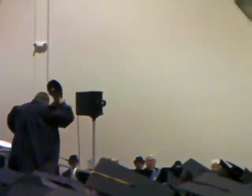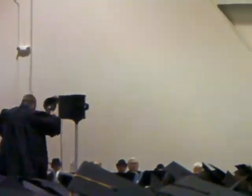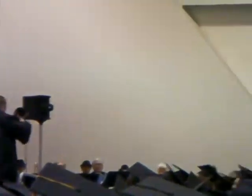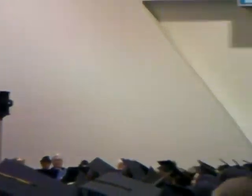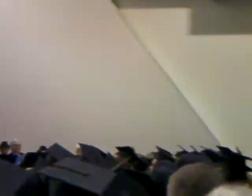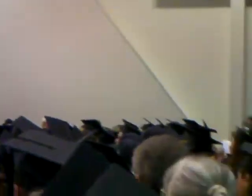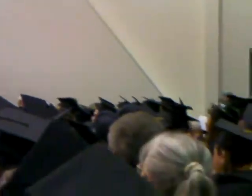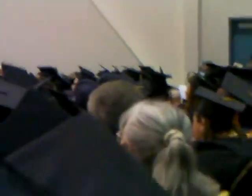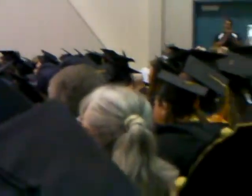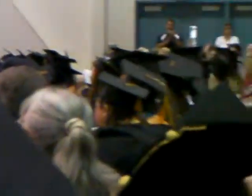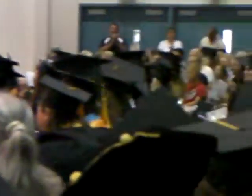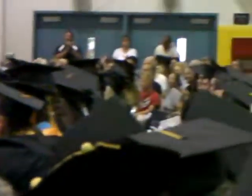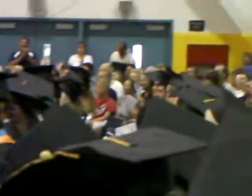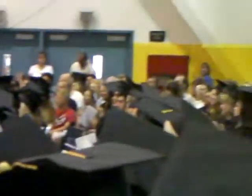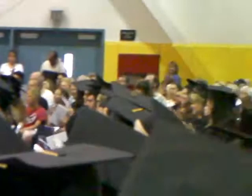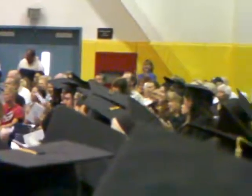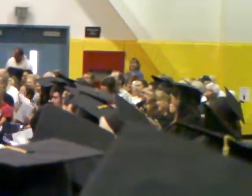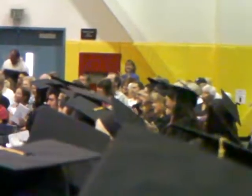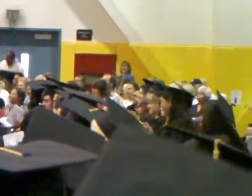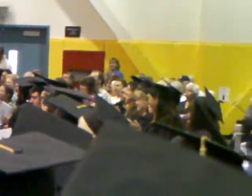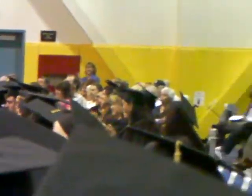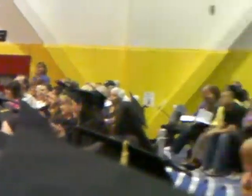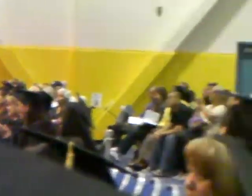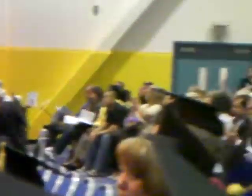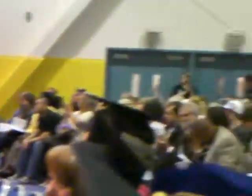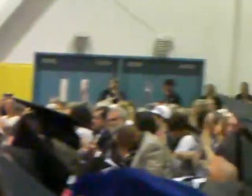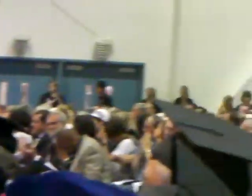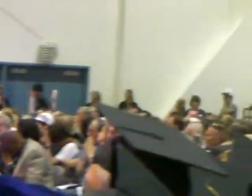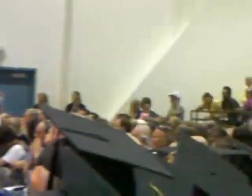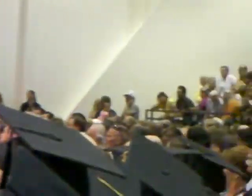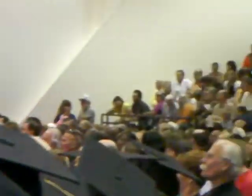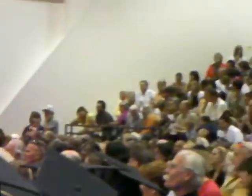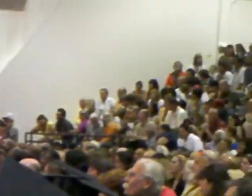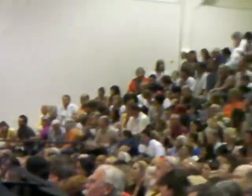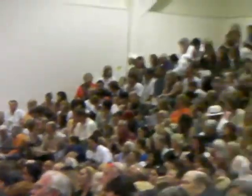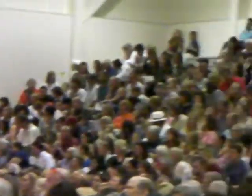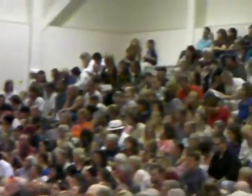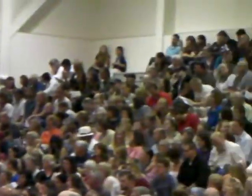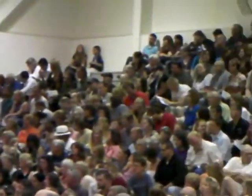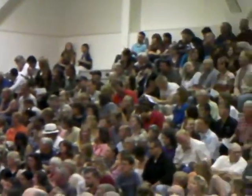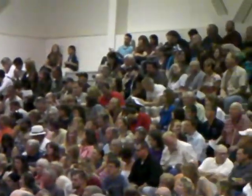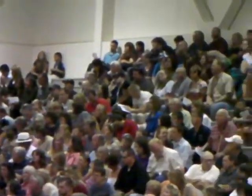Thank you.